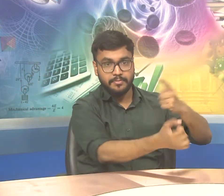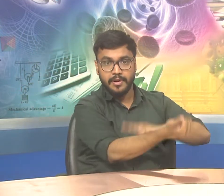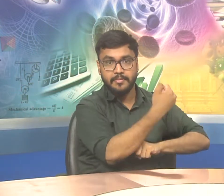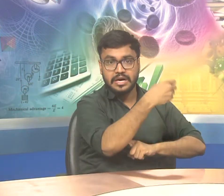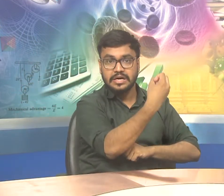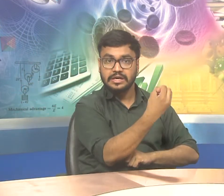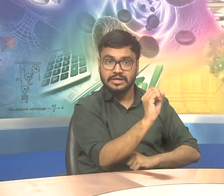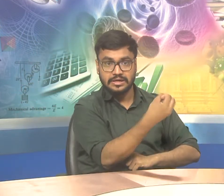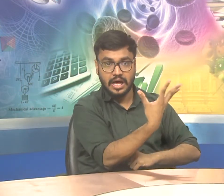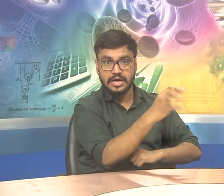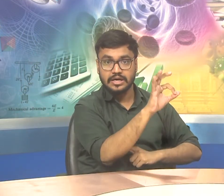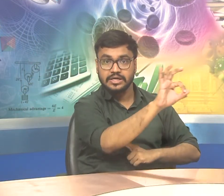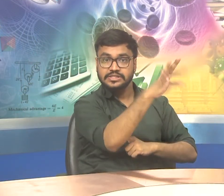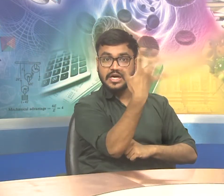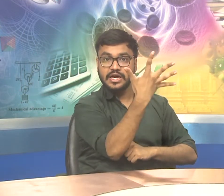It moves through the air